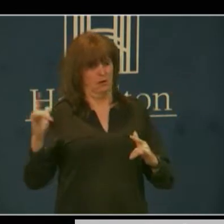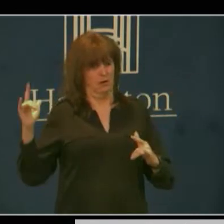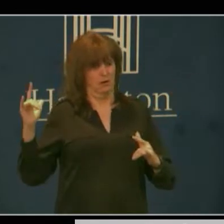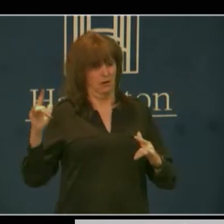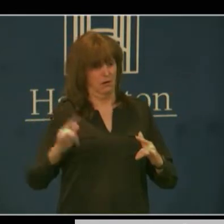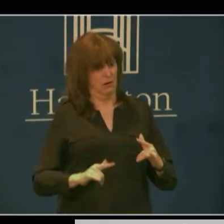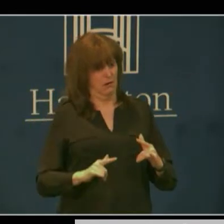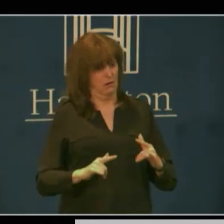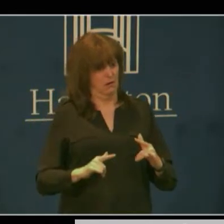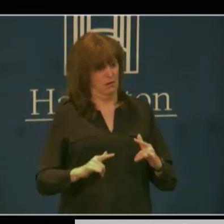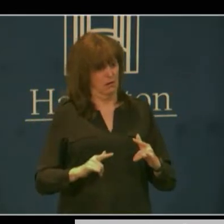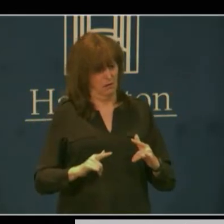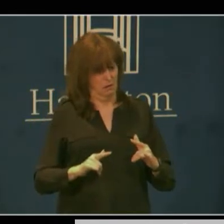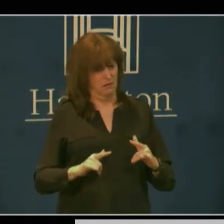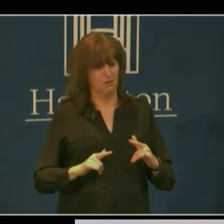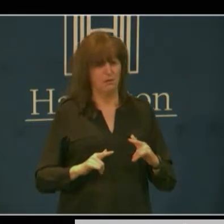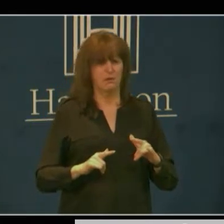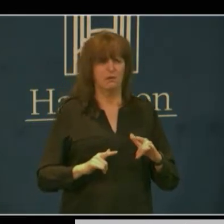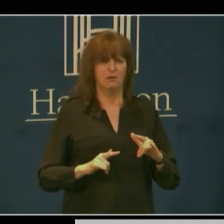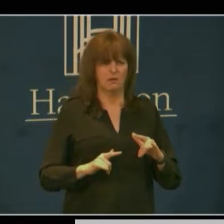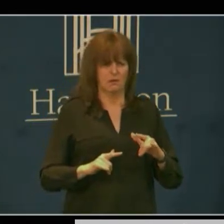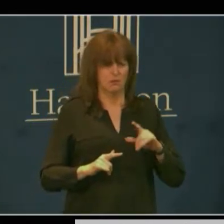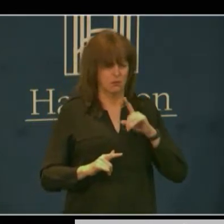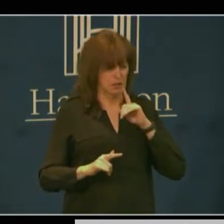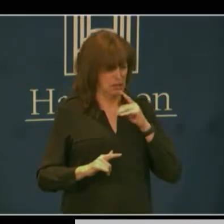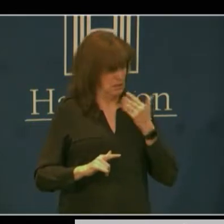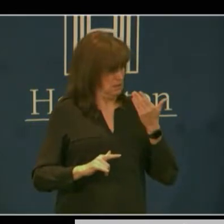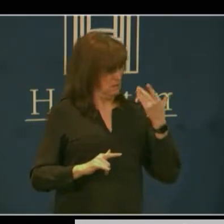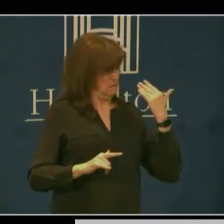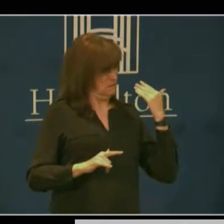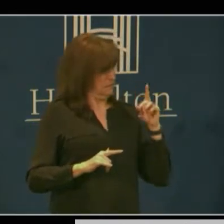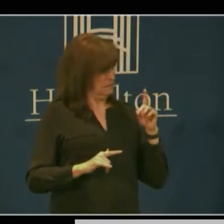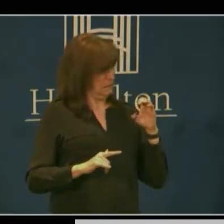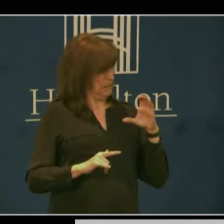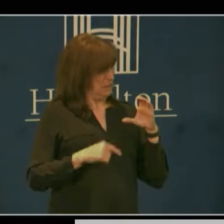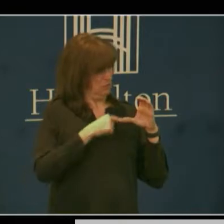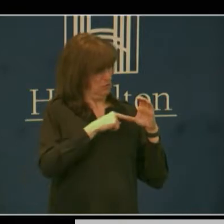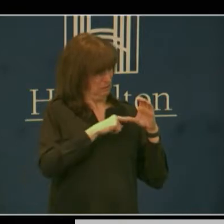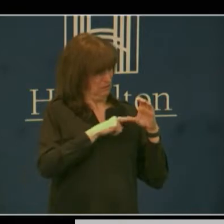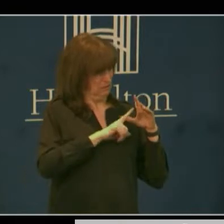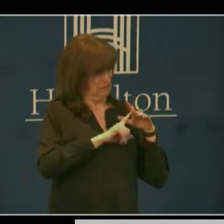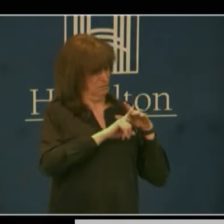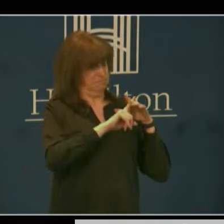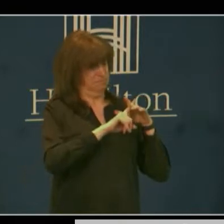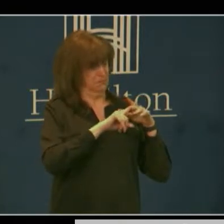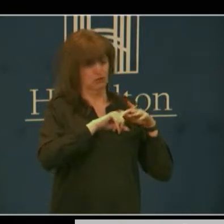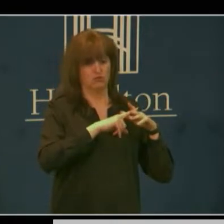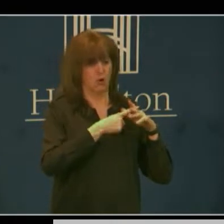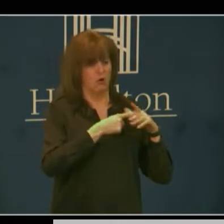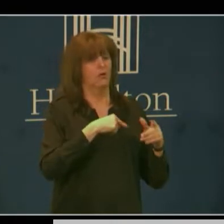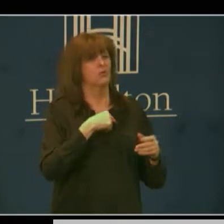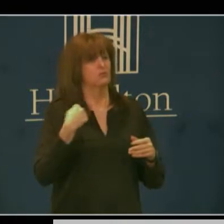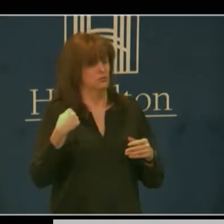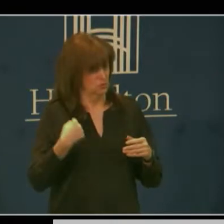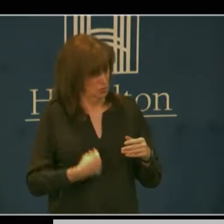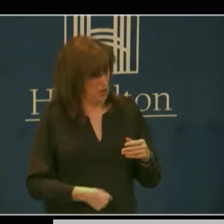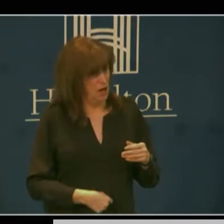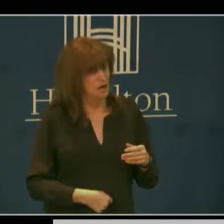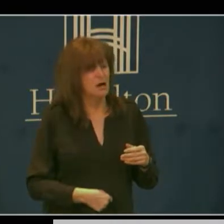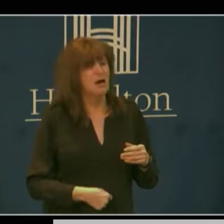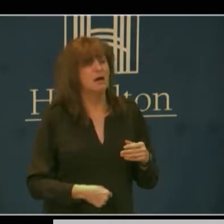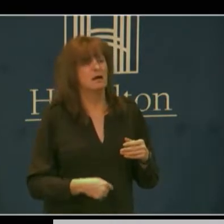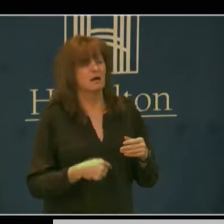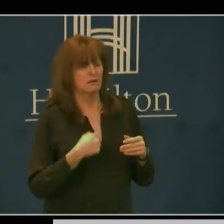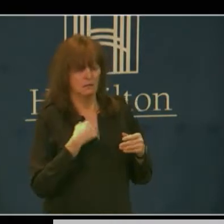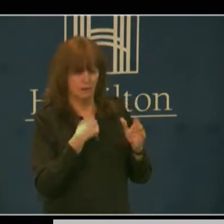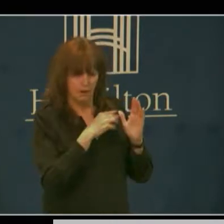of China was this appeared to be a virus that required close and prolonged contact to be able